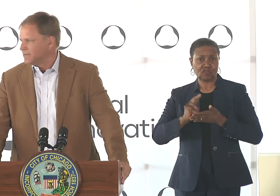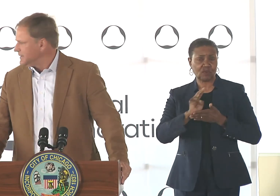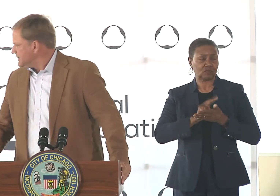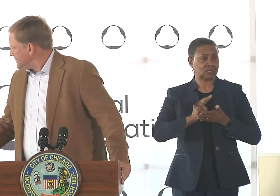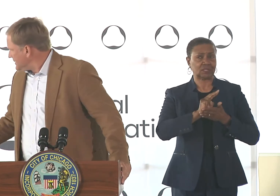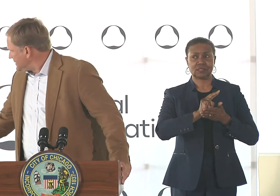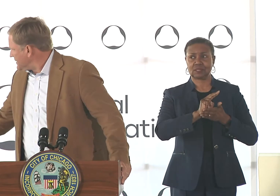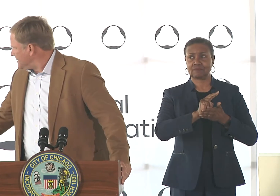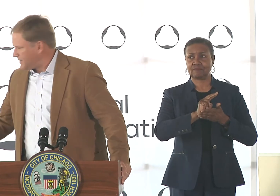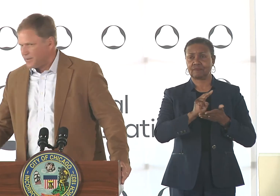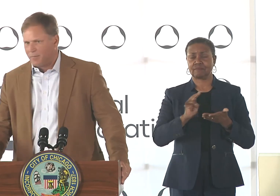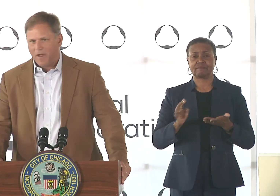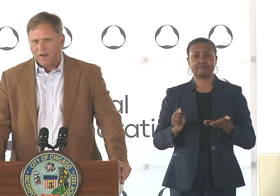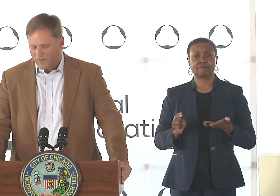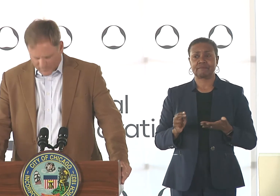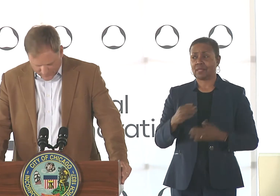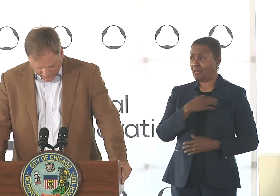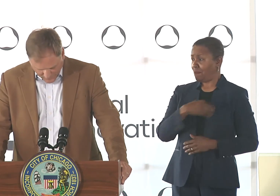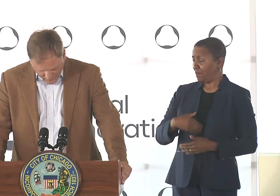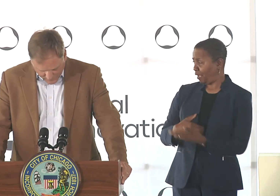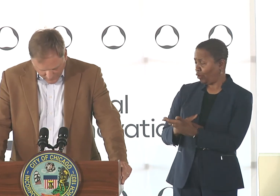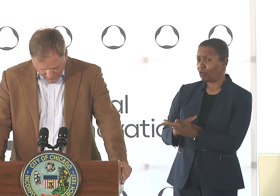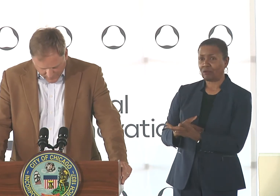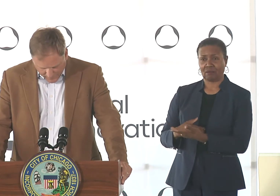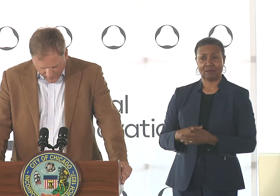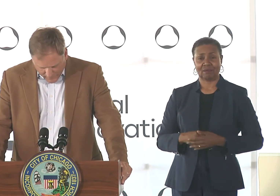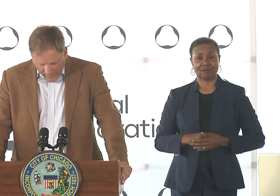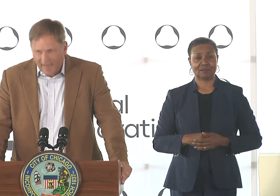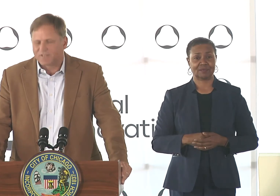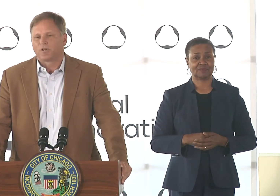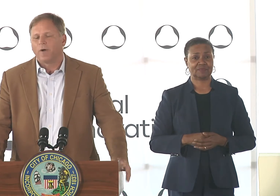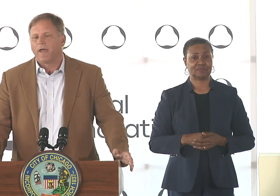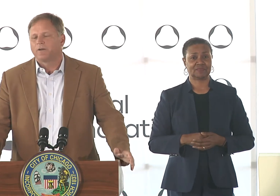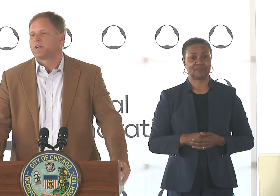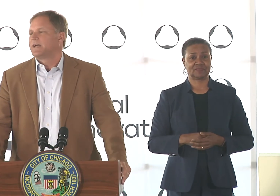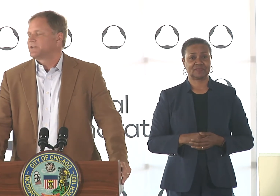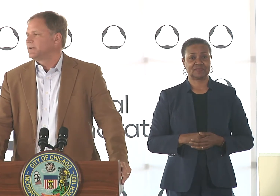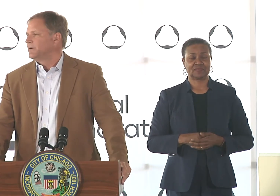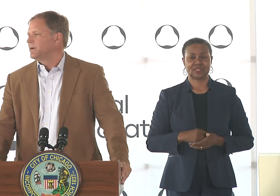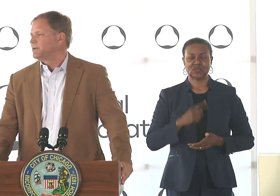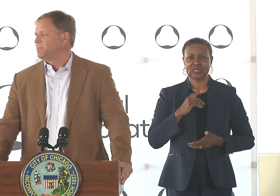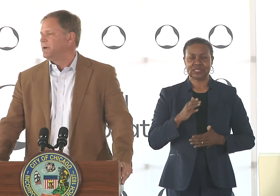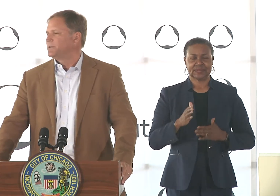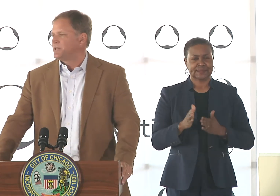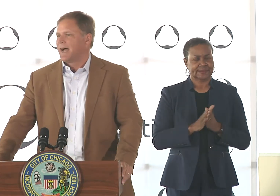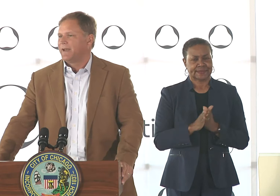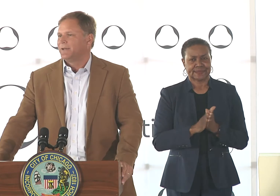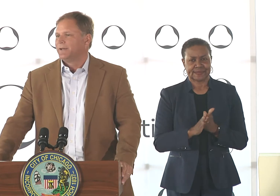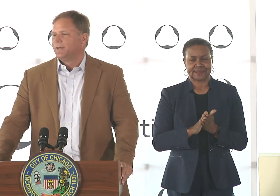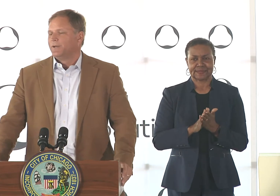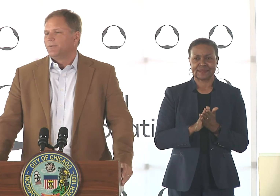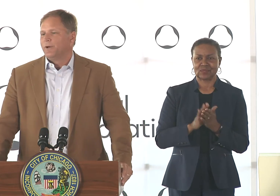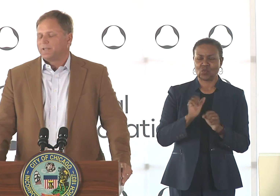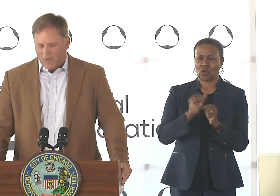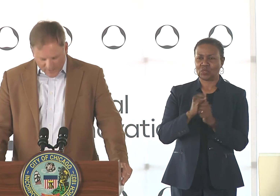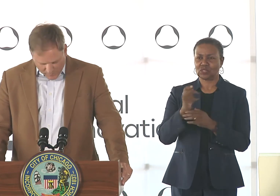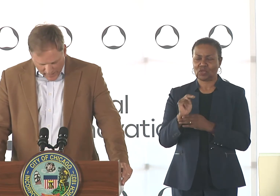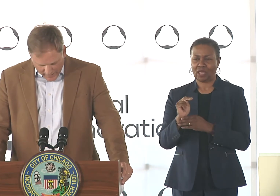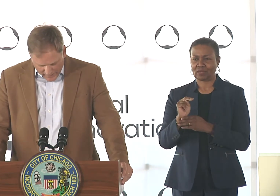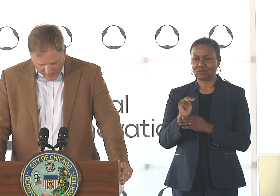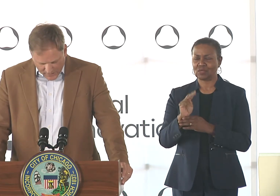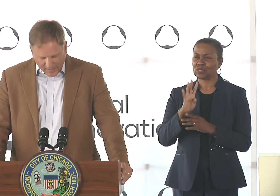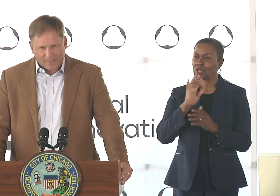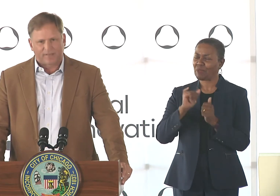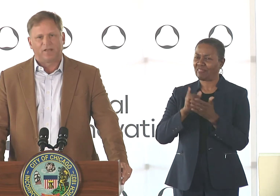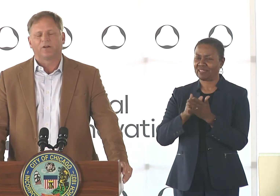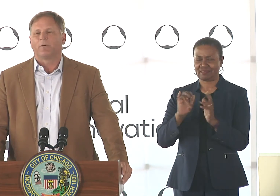universities, the mayor. And it's so energizing to be with John when he talks about